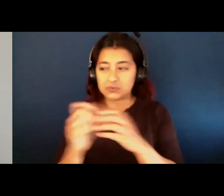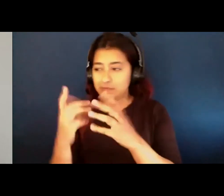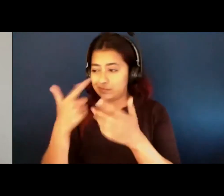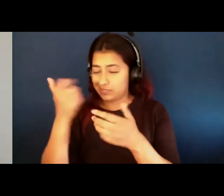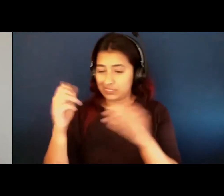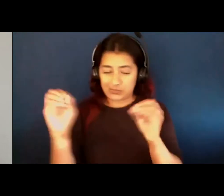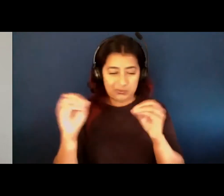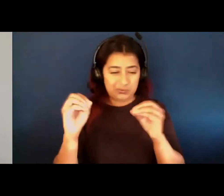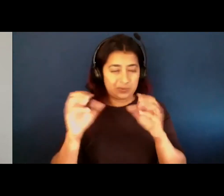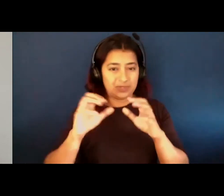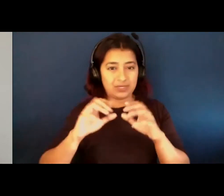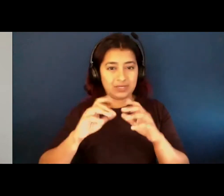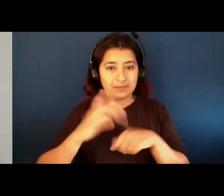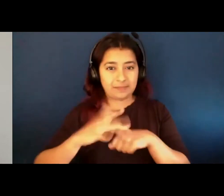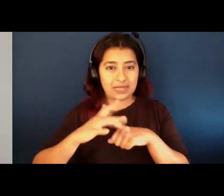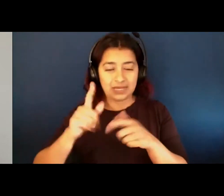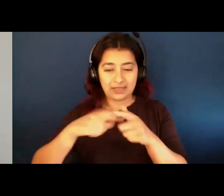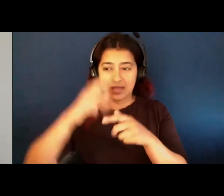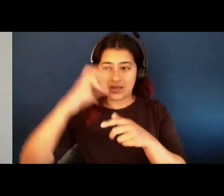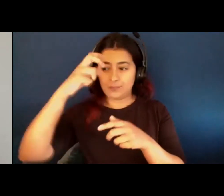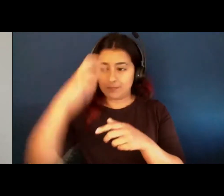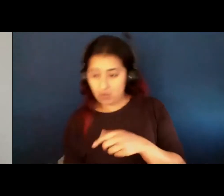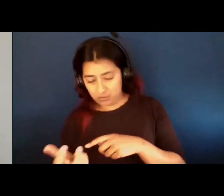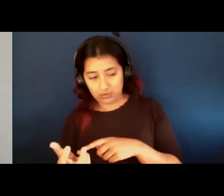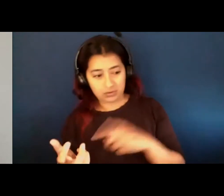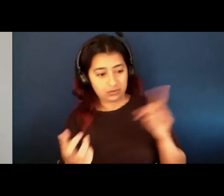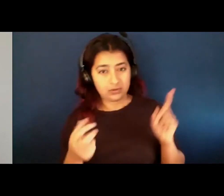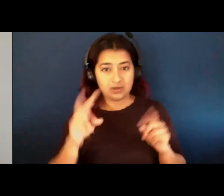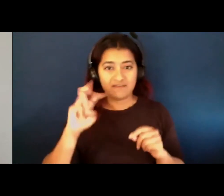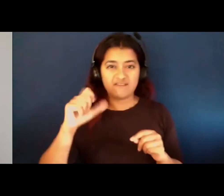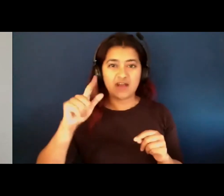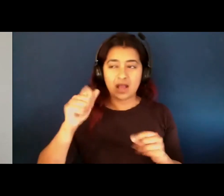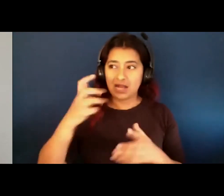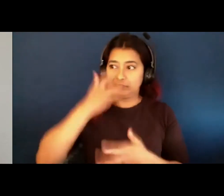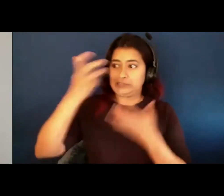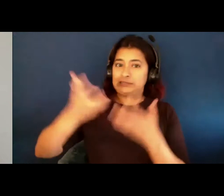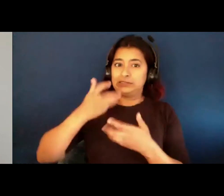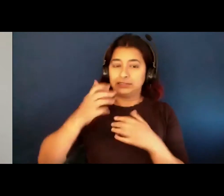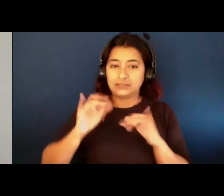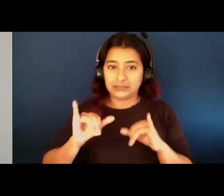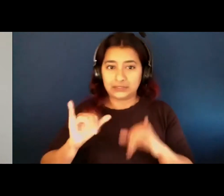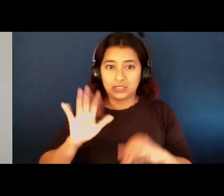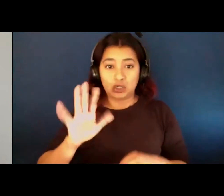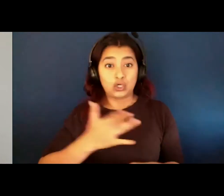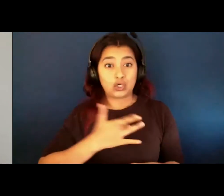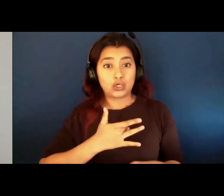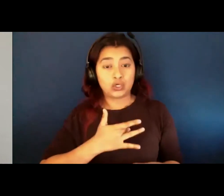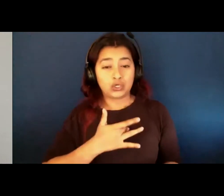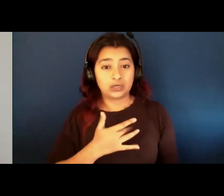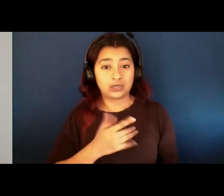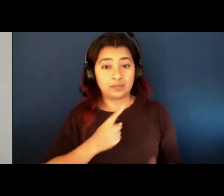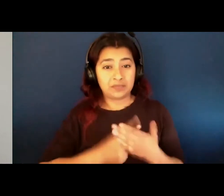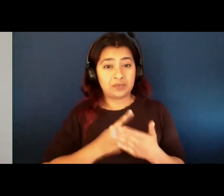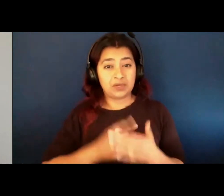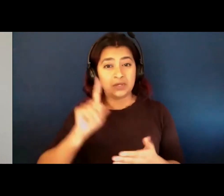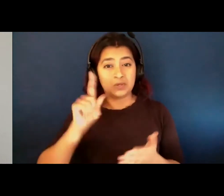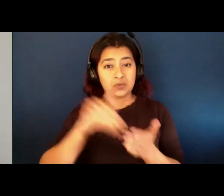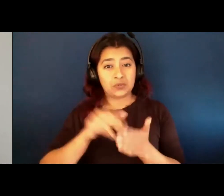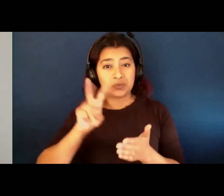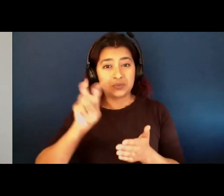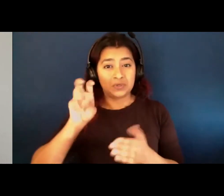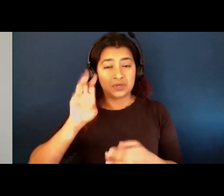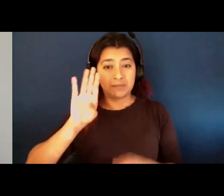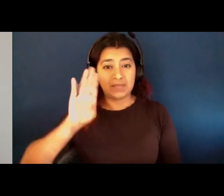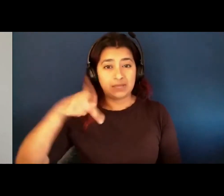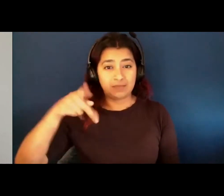space, and one crashed to the ground, and Vega screamed. They say their hearts beat at 1,200 beats a minute, and maybe